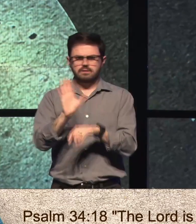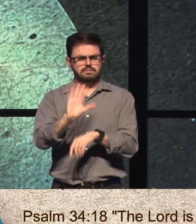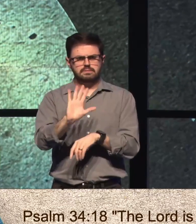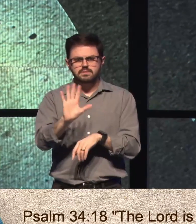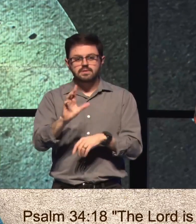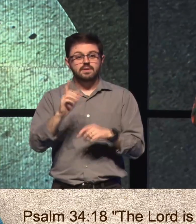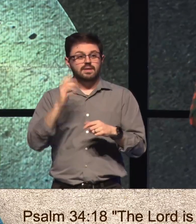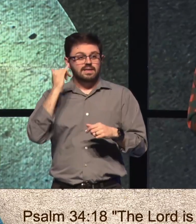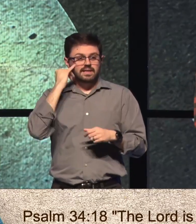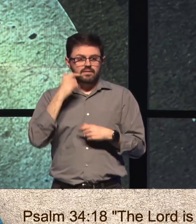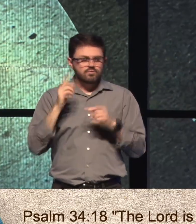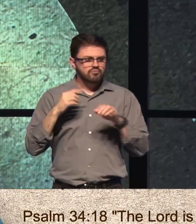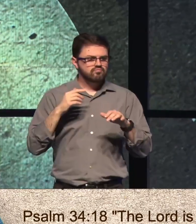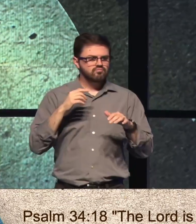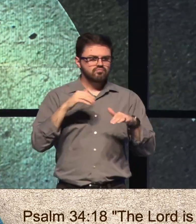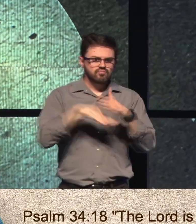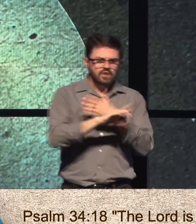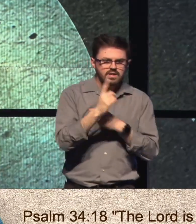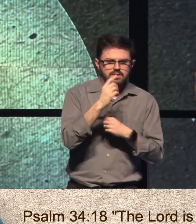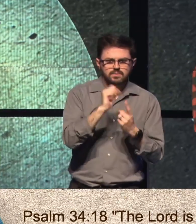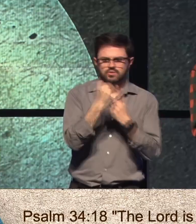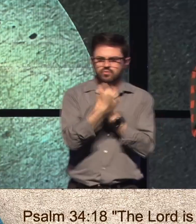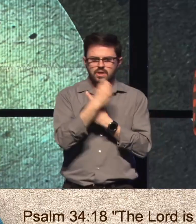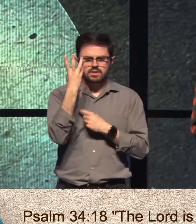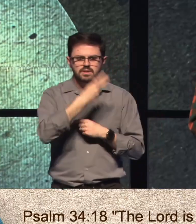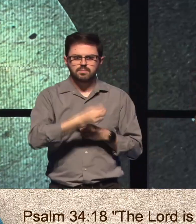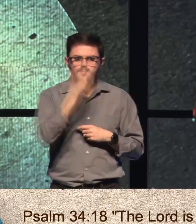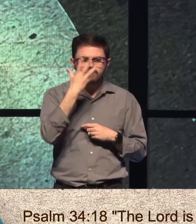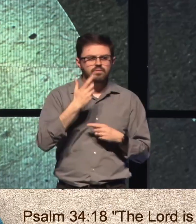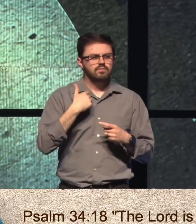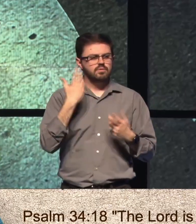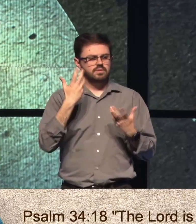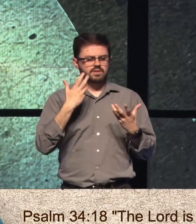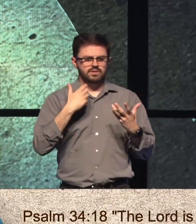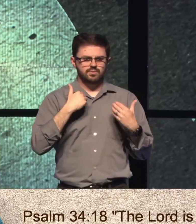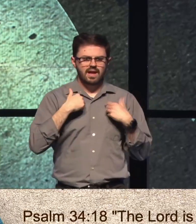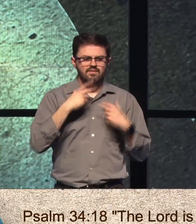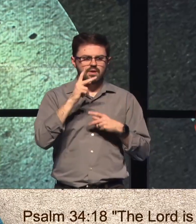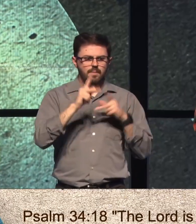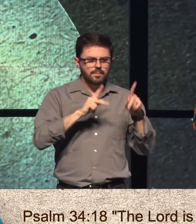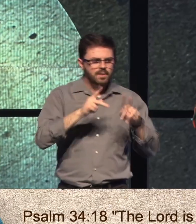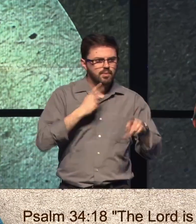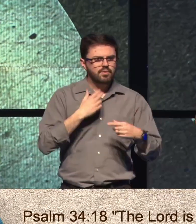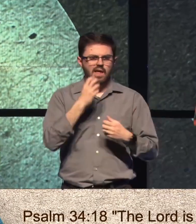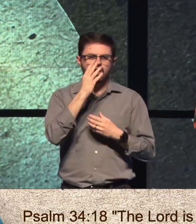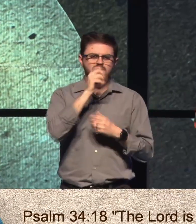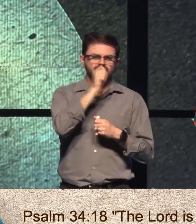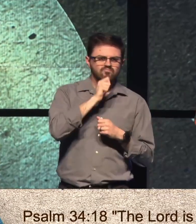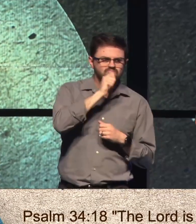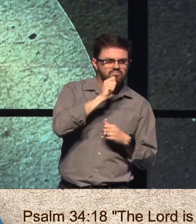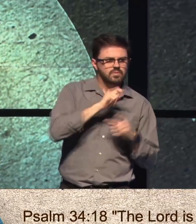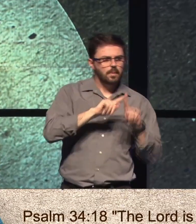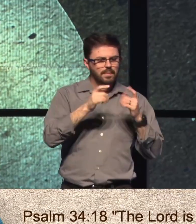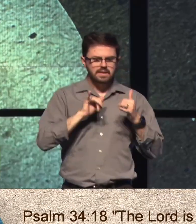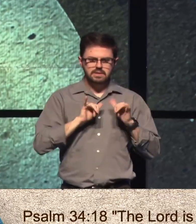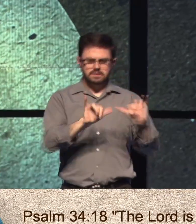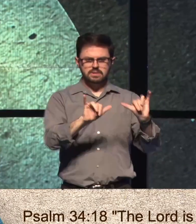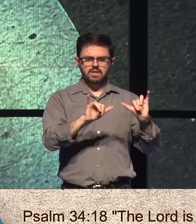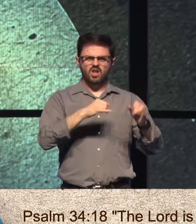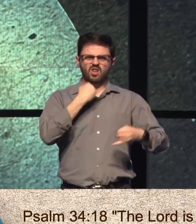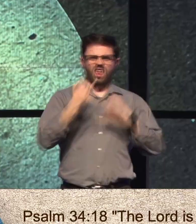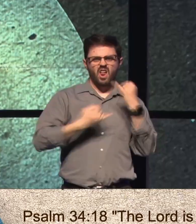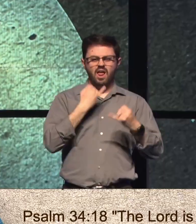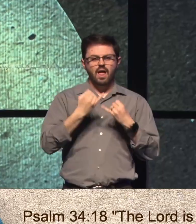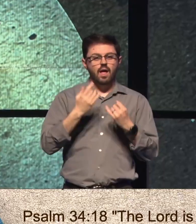that are beautiful, of people who are brokenhearted, of people who are crushed in spirit, and yet they maintain a level of joy that you can't imagine. Why?